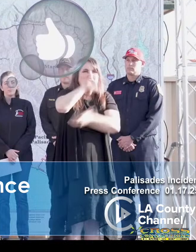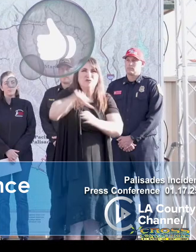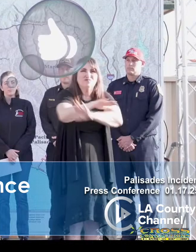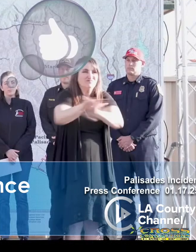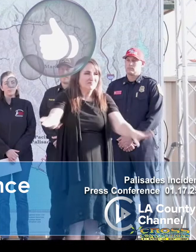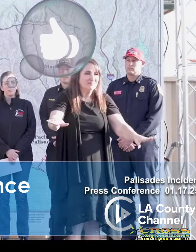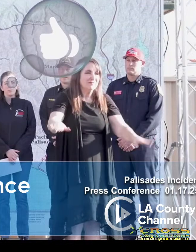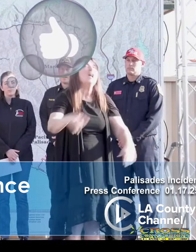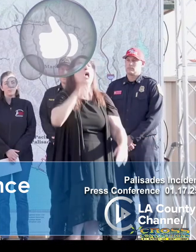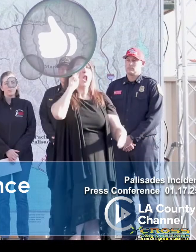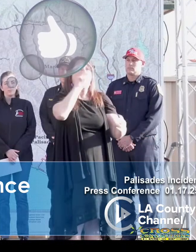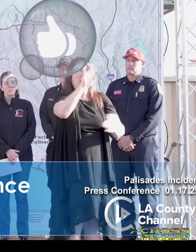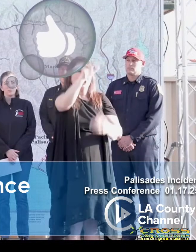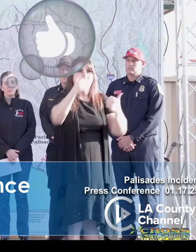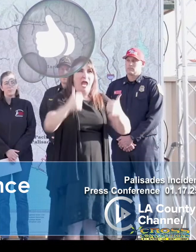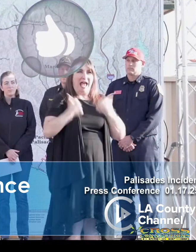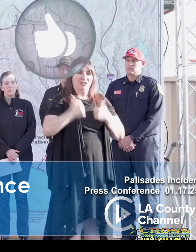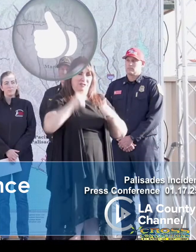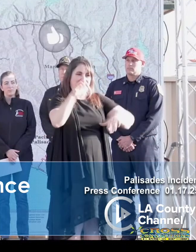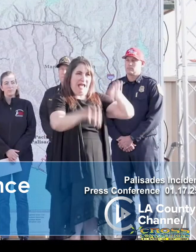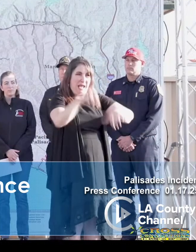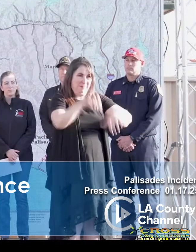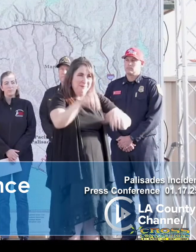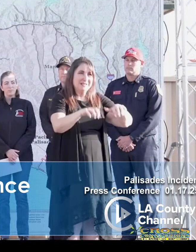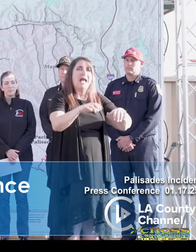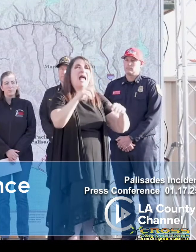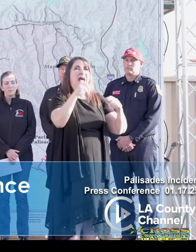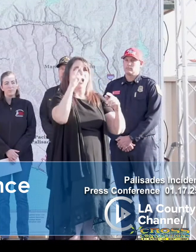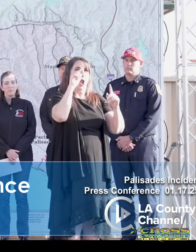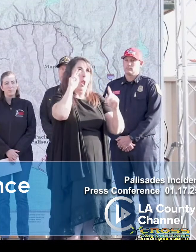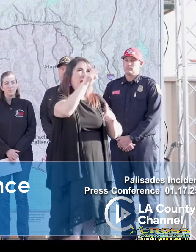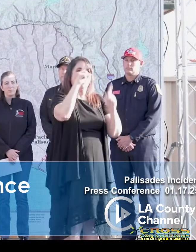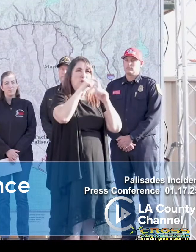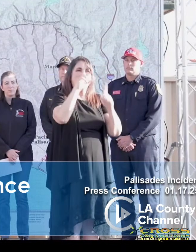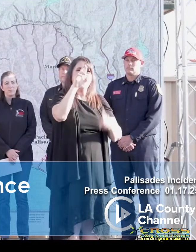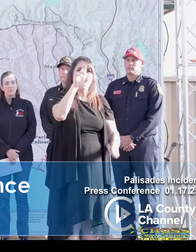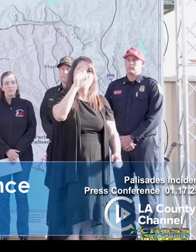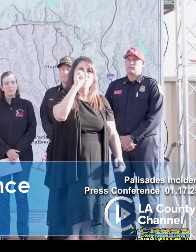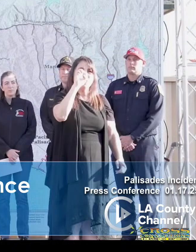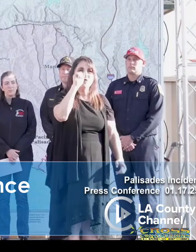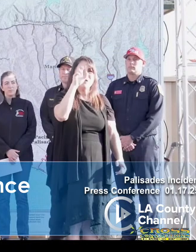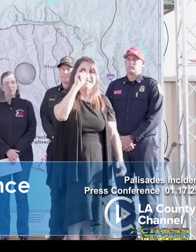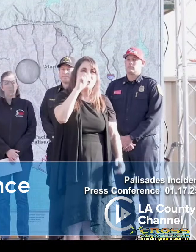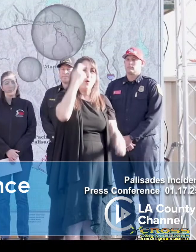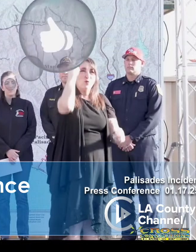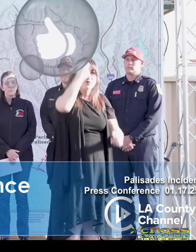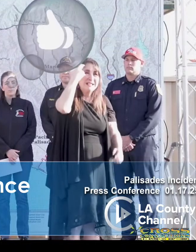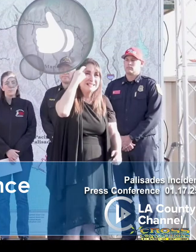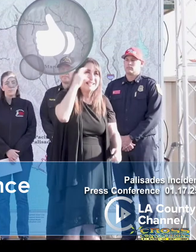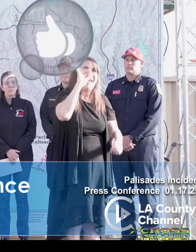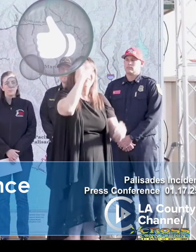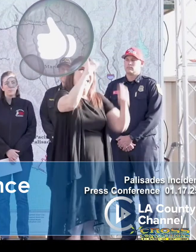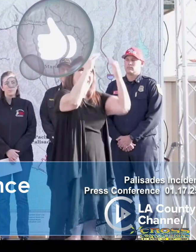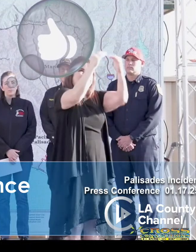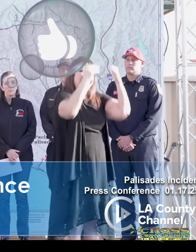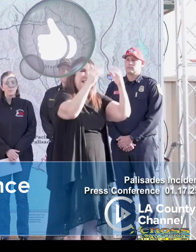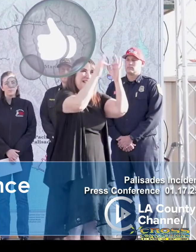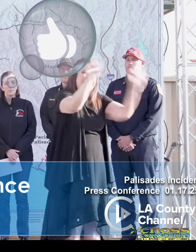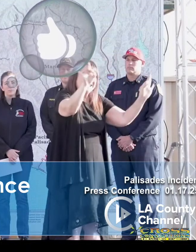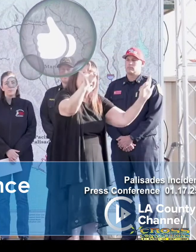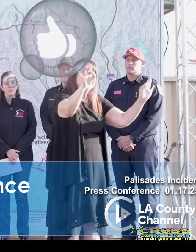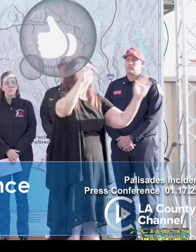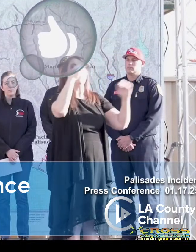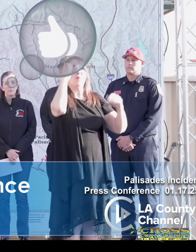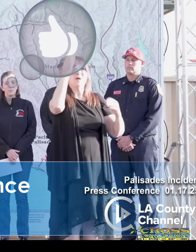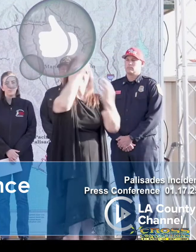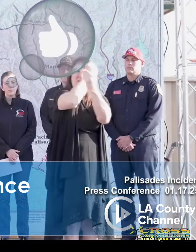address and look at the word reason and read that sentence. That will tell you whether you can get